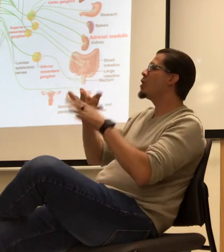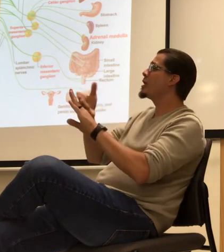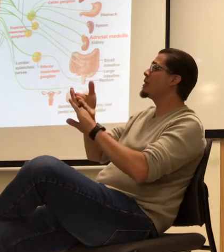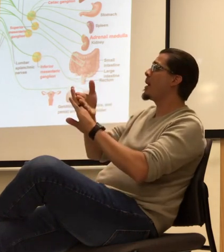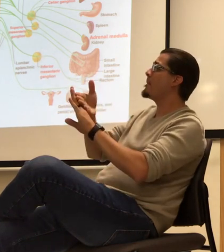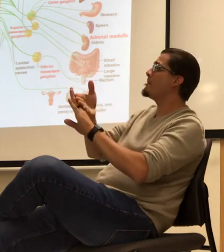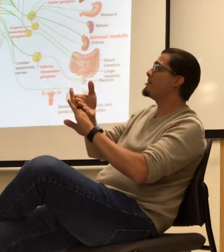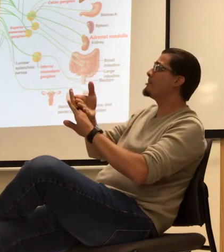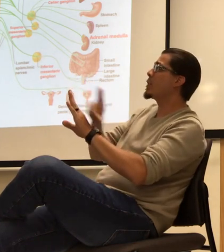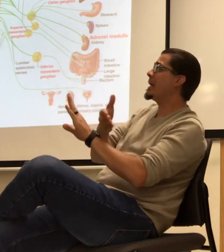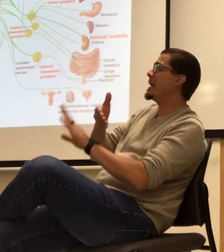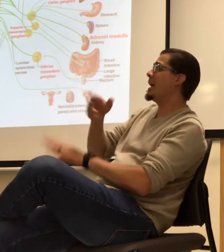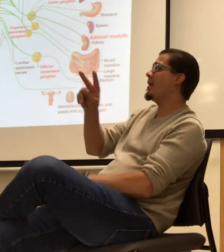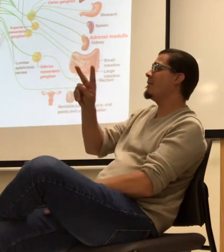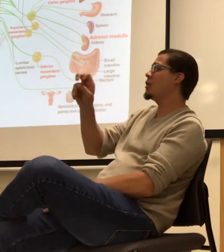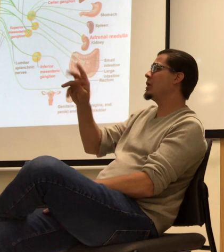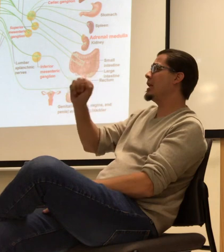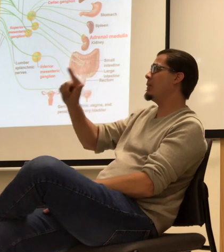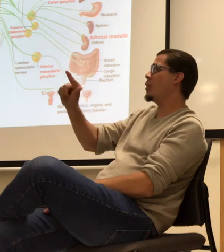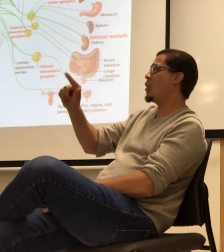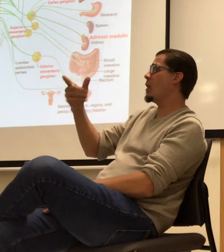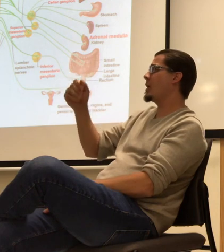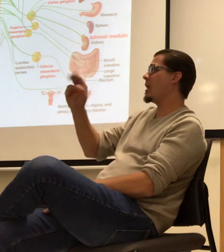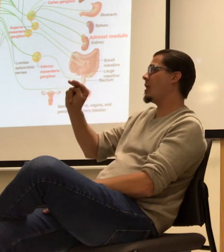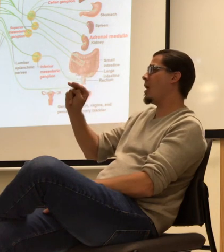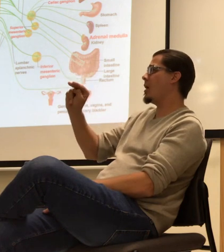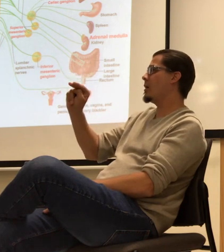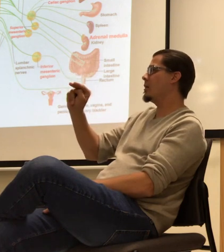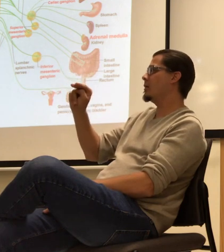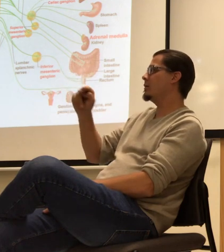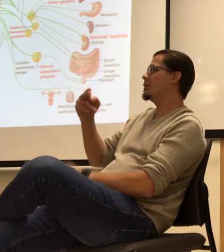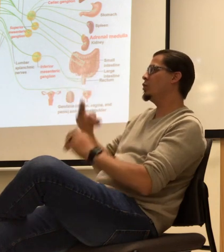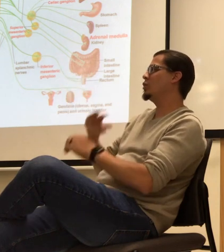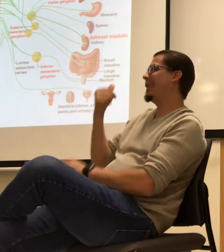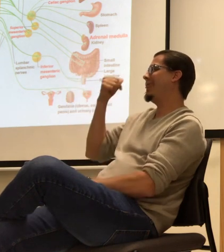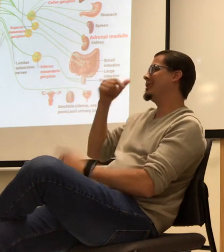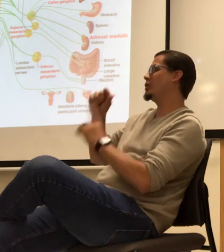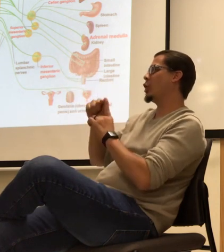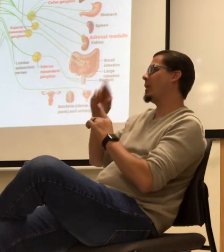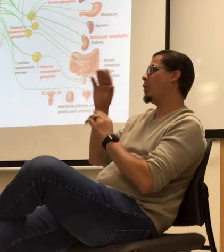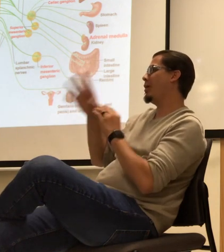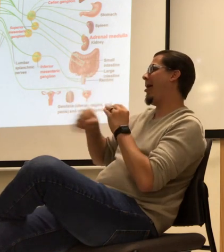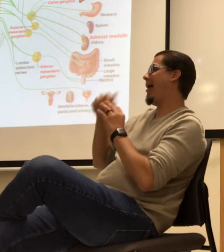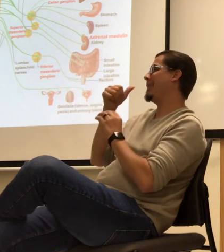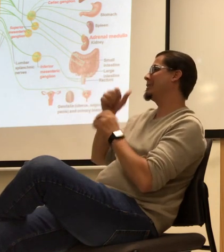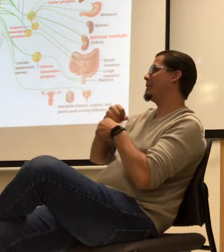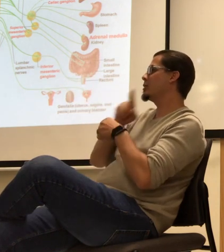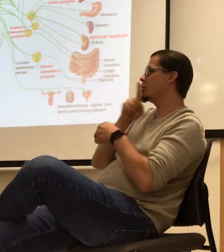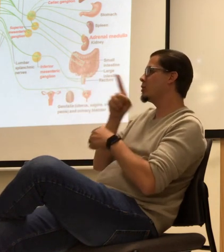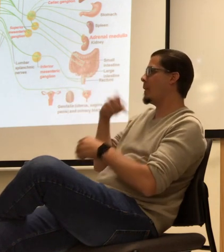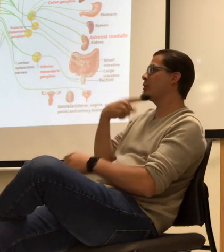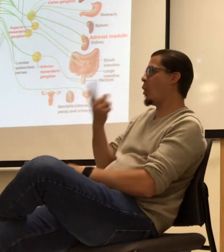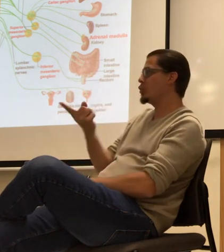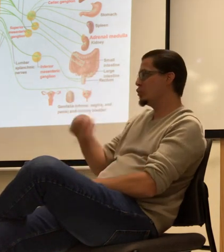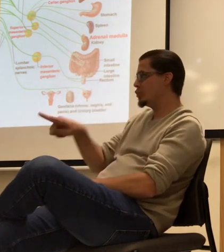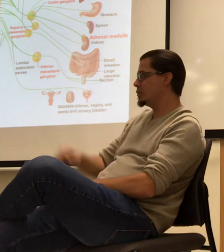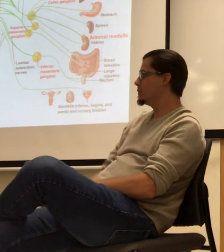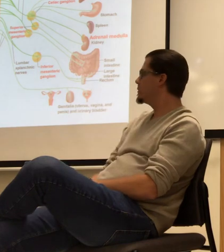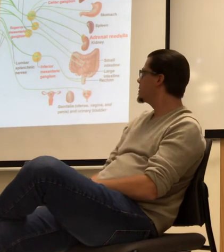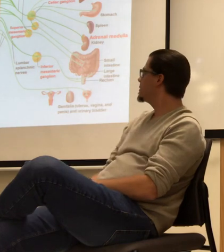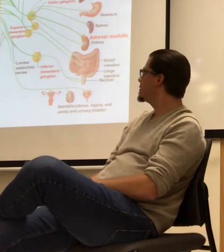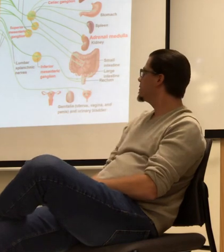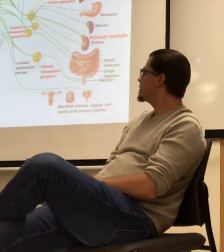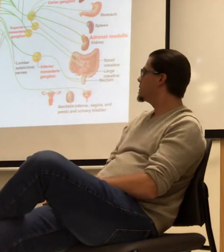I tend to stick with prevertebral, but I'll throw it up there just to make sure you've been told. Okay, that's